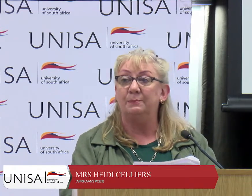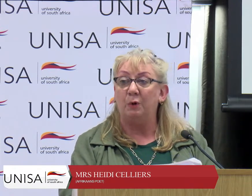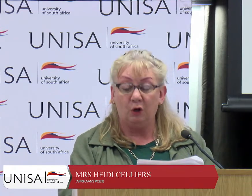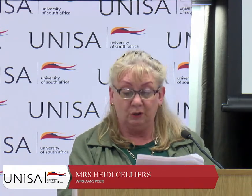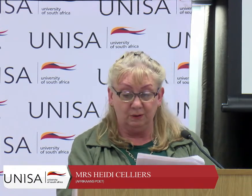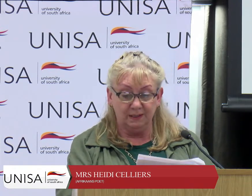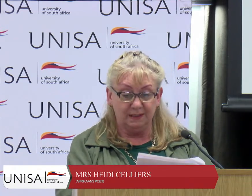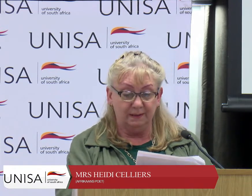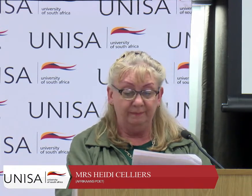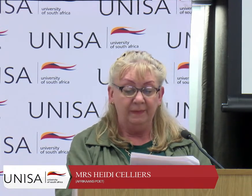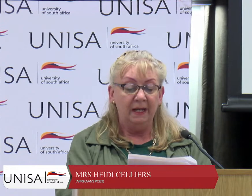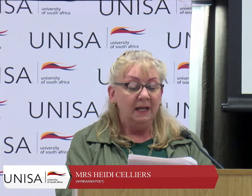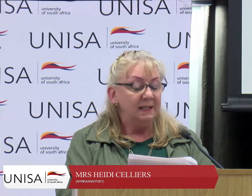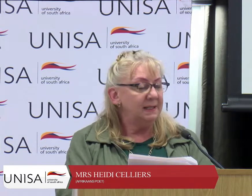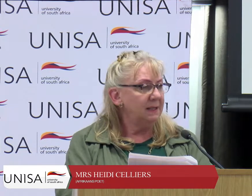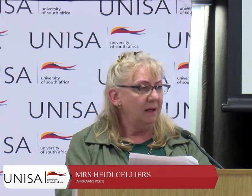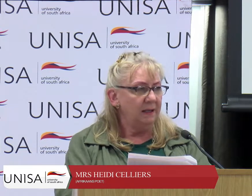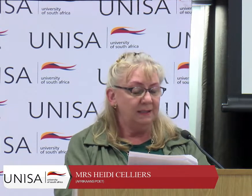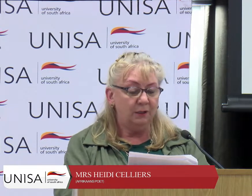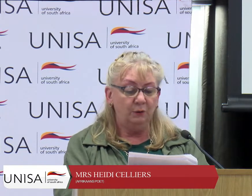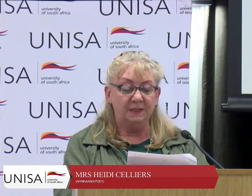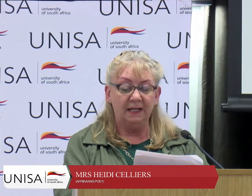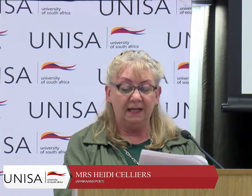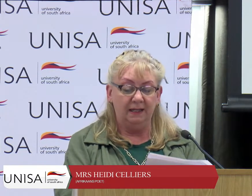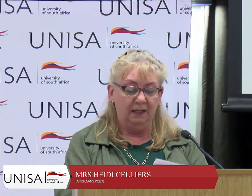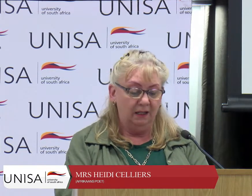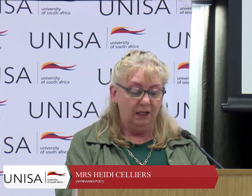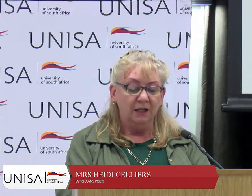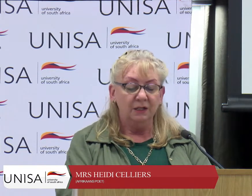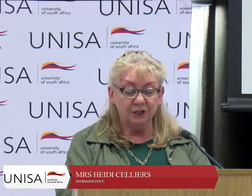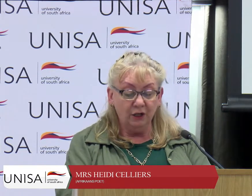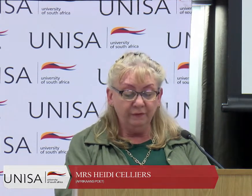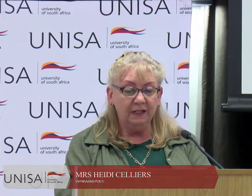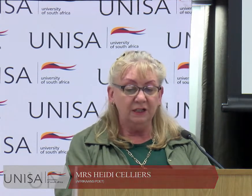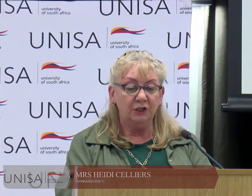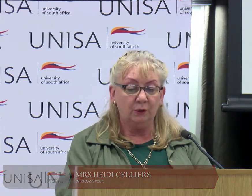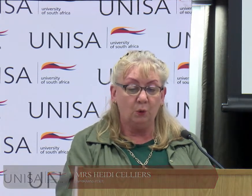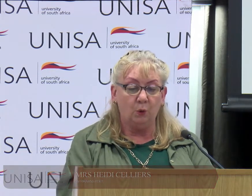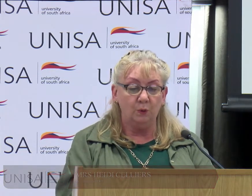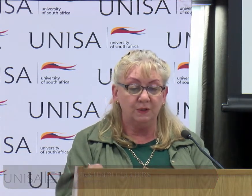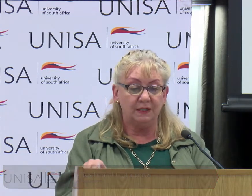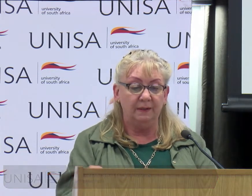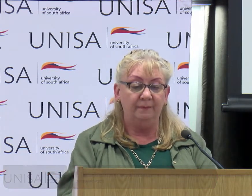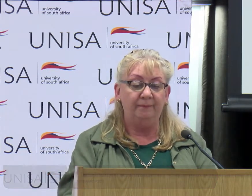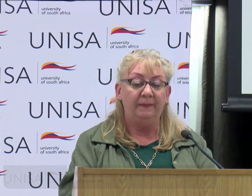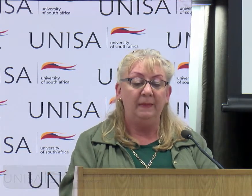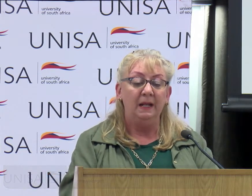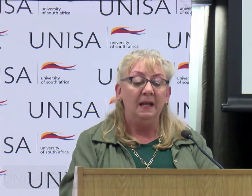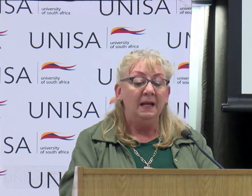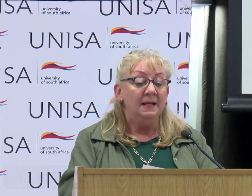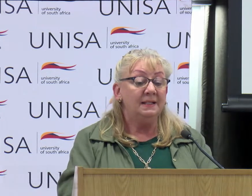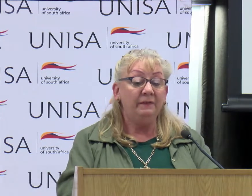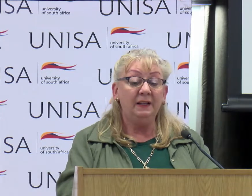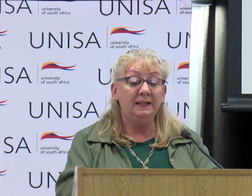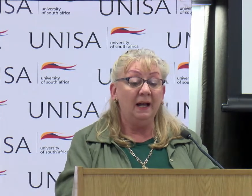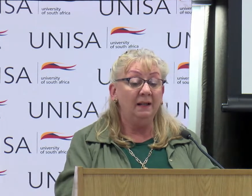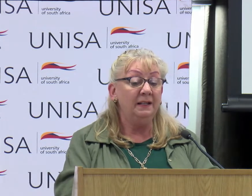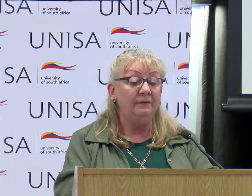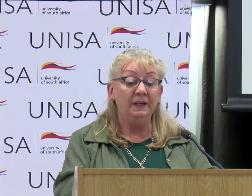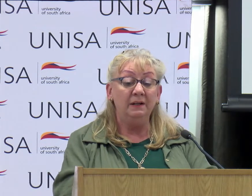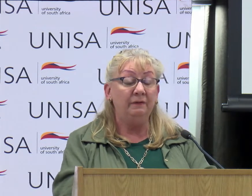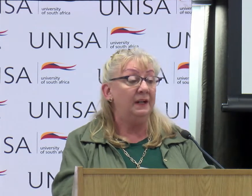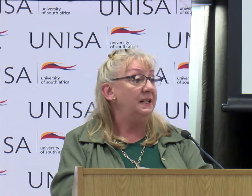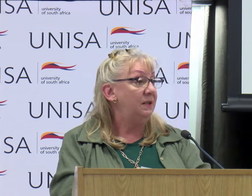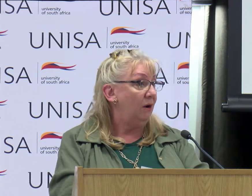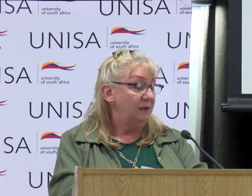bead sparkles. Saggies roep sy, softly she calls. Sy vertel